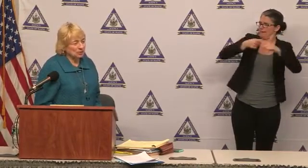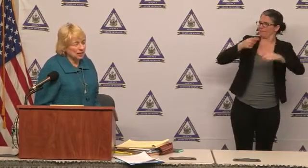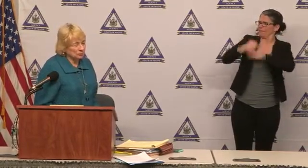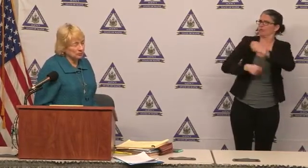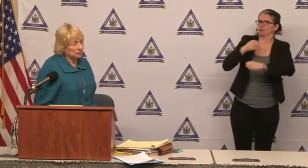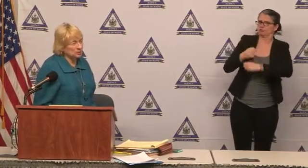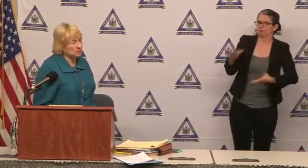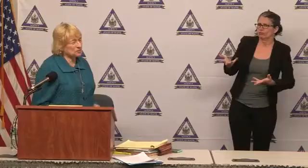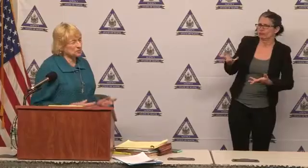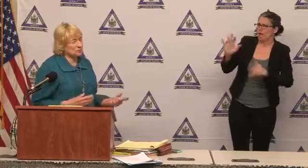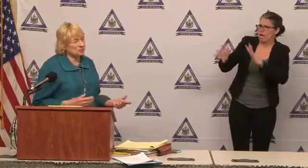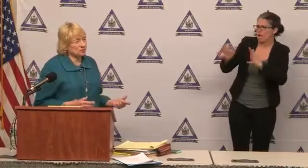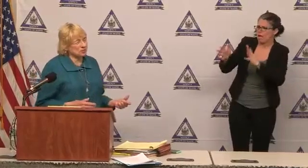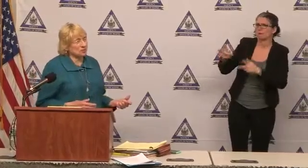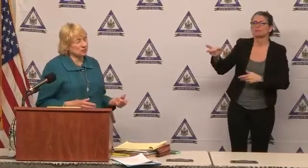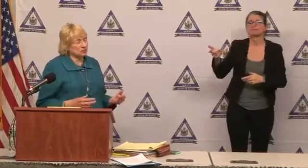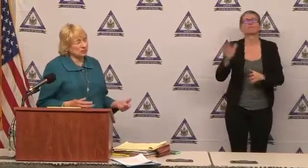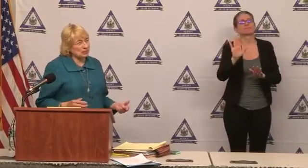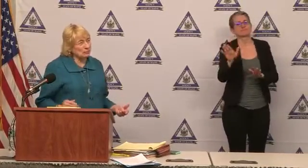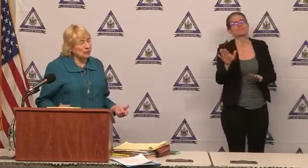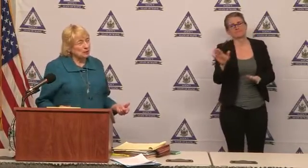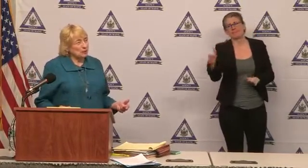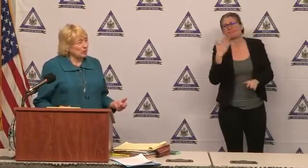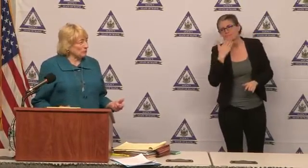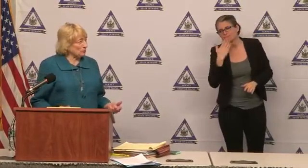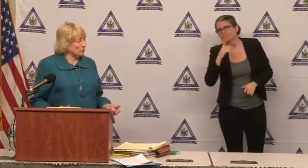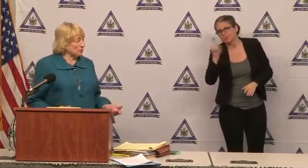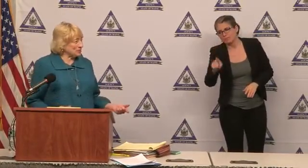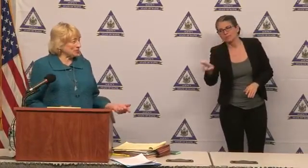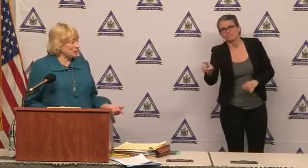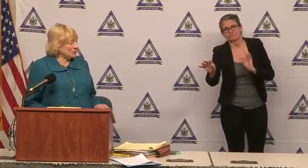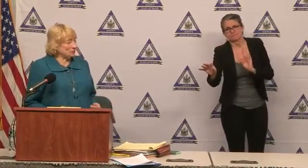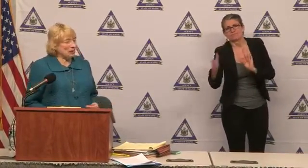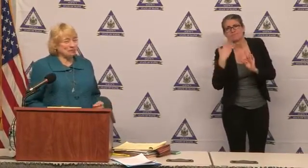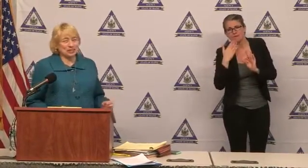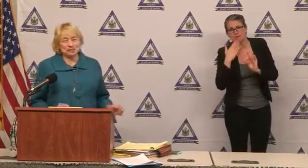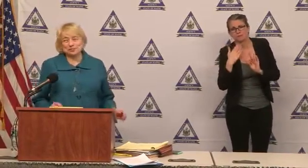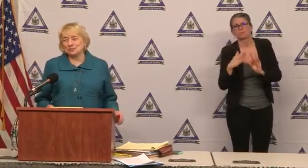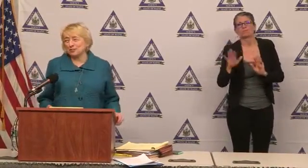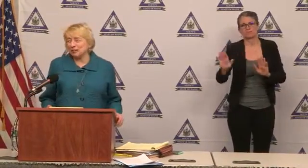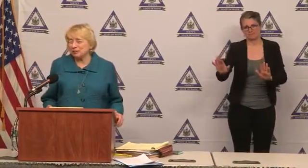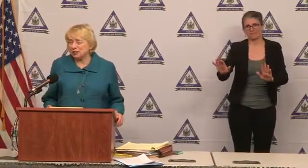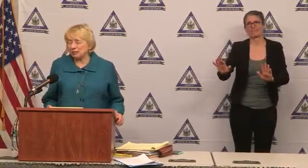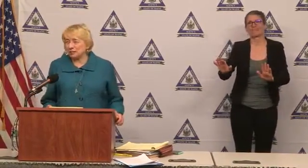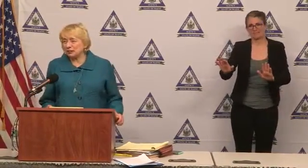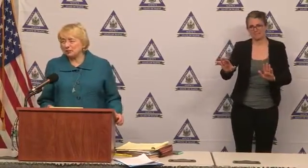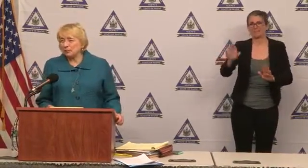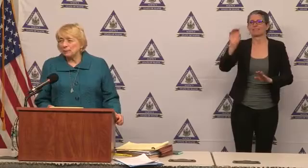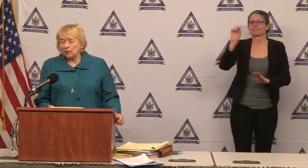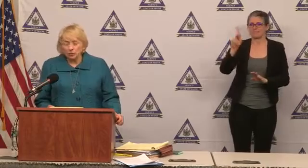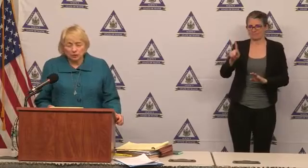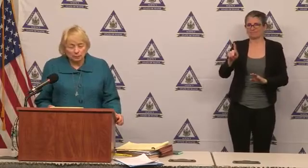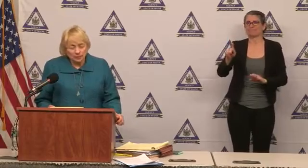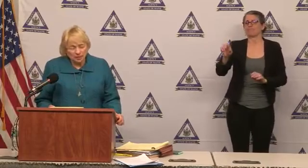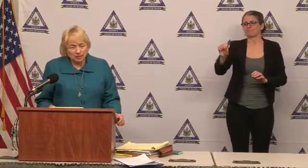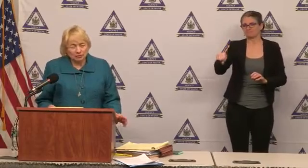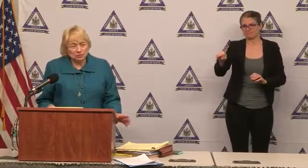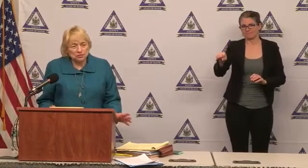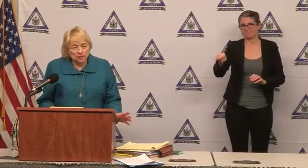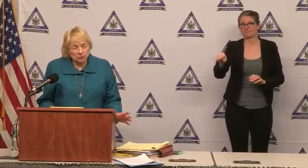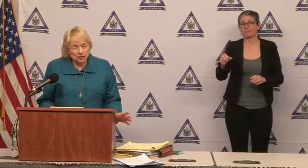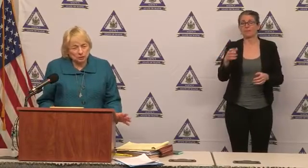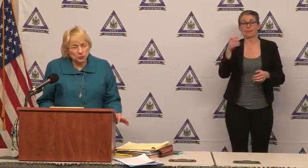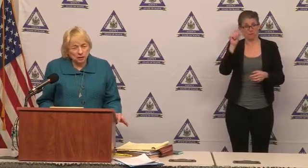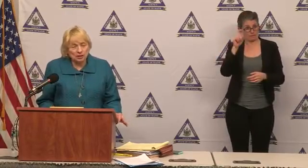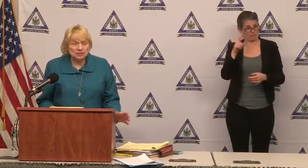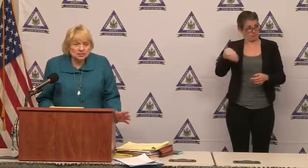sure a lot of people, say 6 months and a day, just about up, a lot of people are considering the ramifications of travel or not travel. Look, if you're